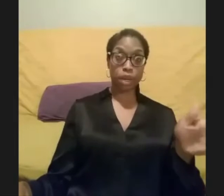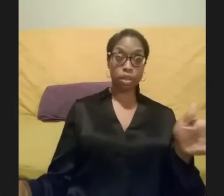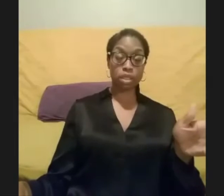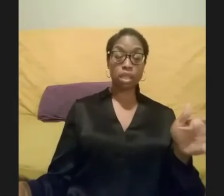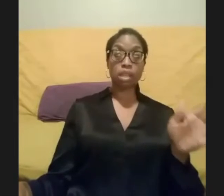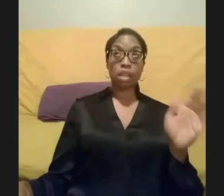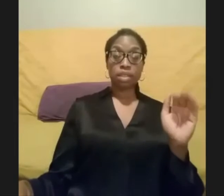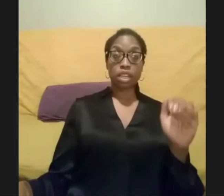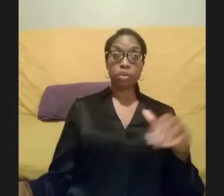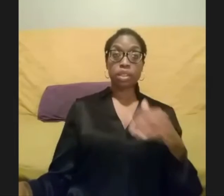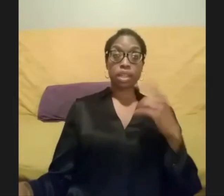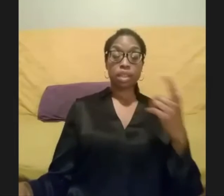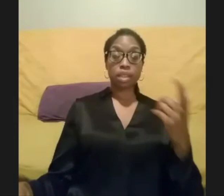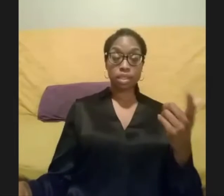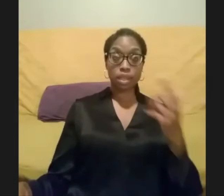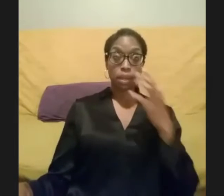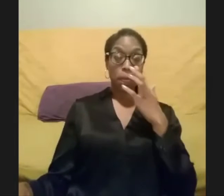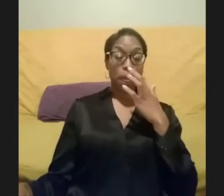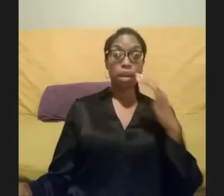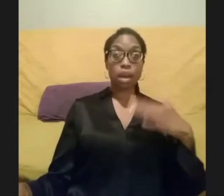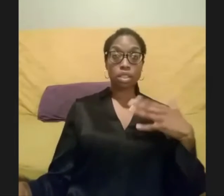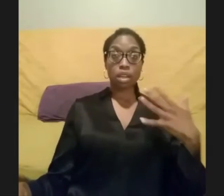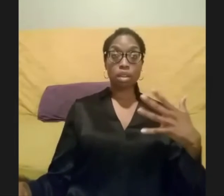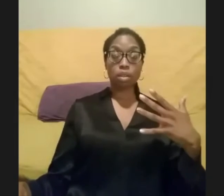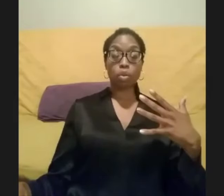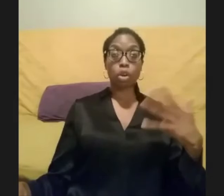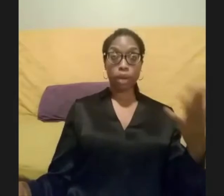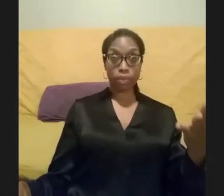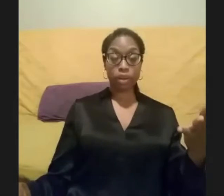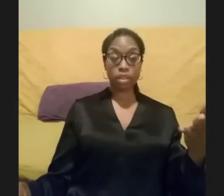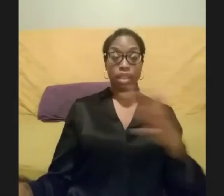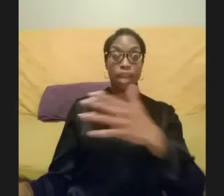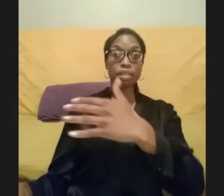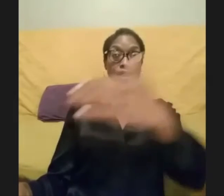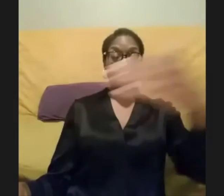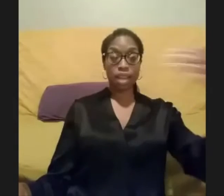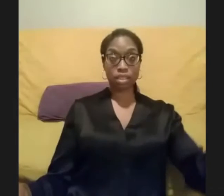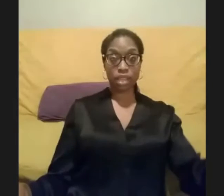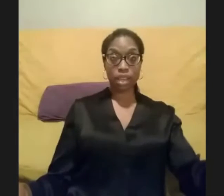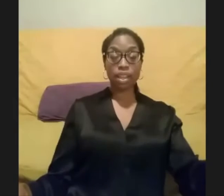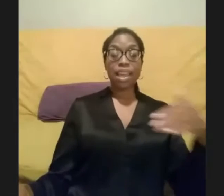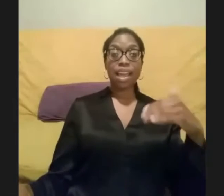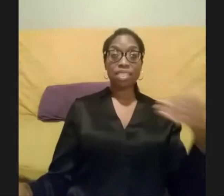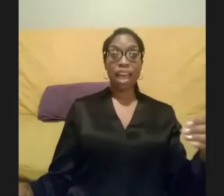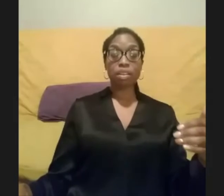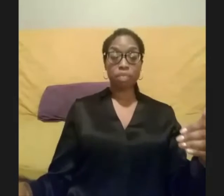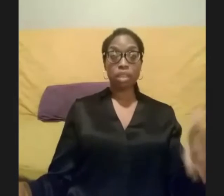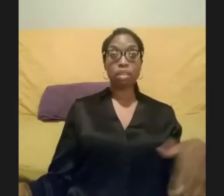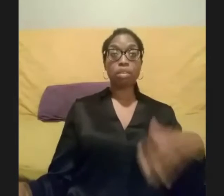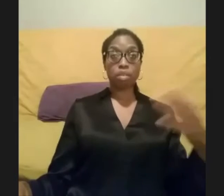parents. Second degree is like a cousin, an aunt, an uncle, or a grandparent. That is the next layer. And that can be